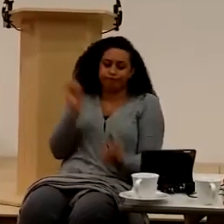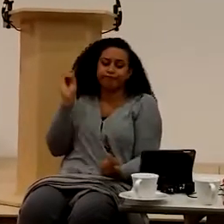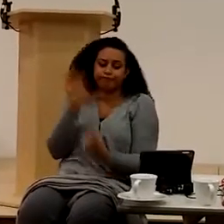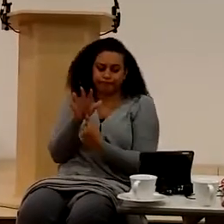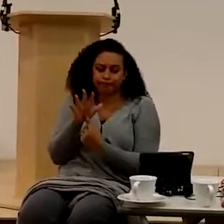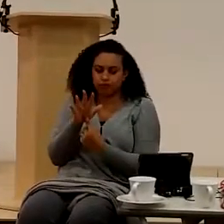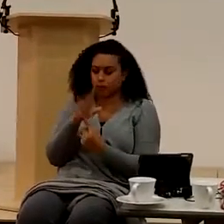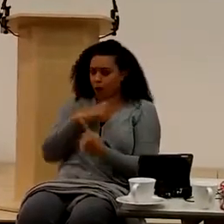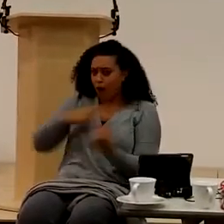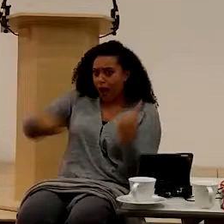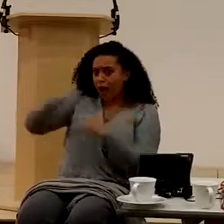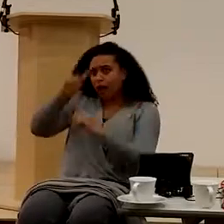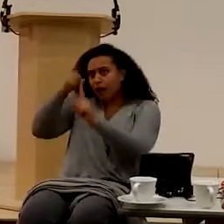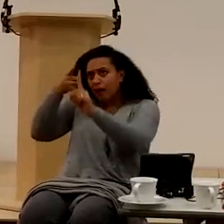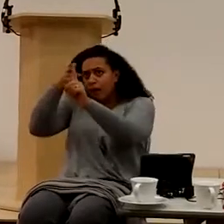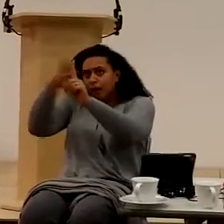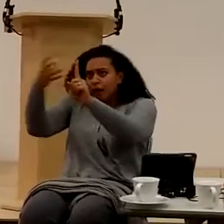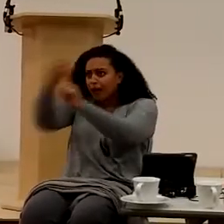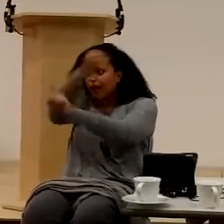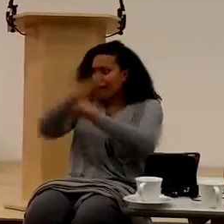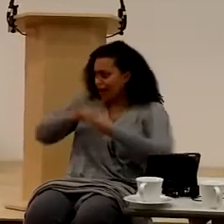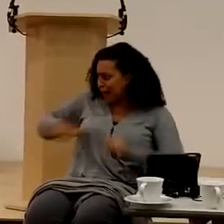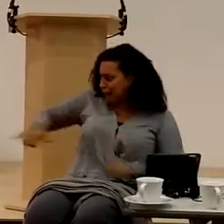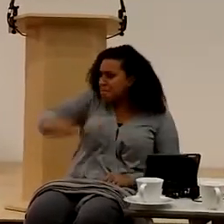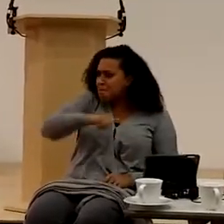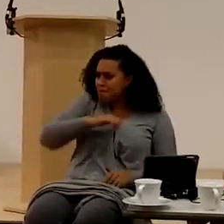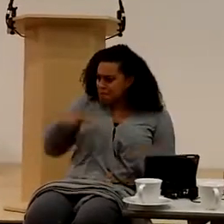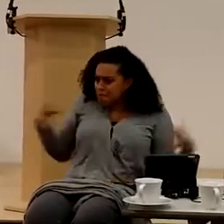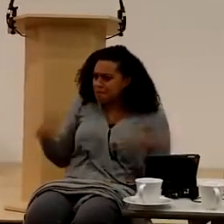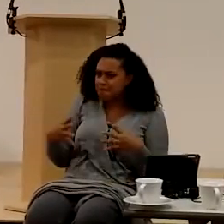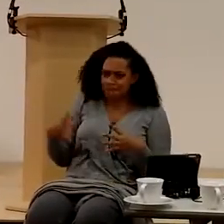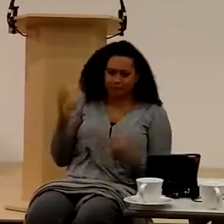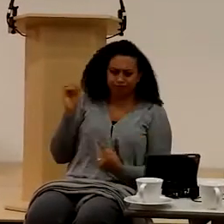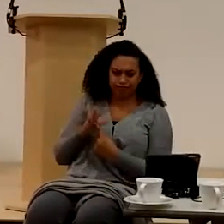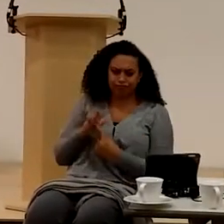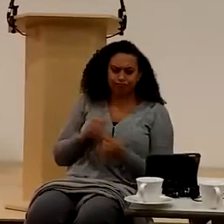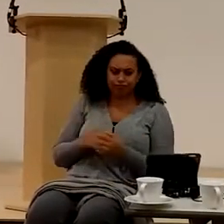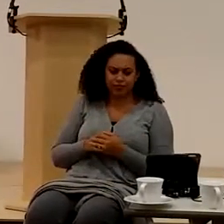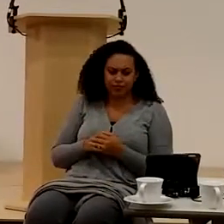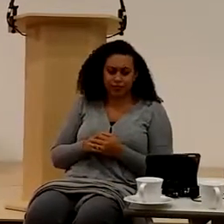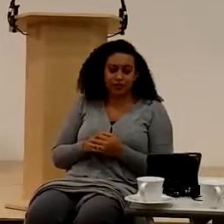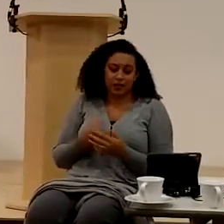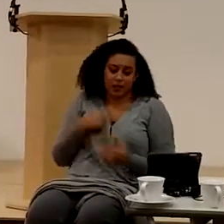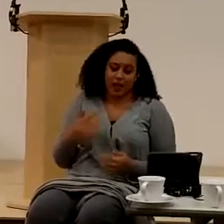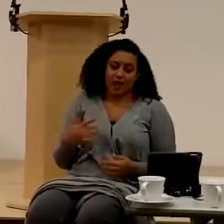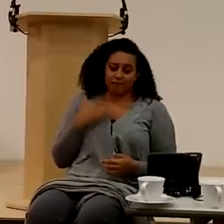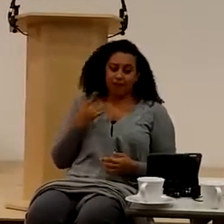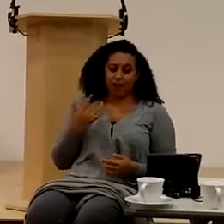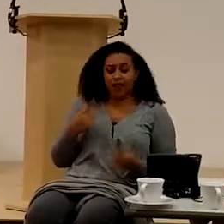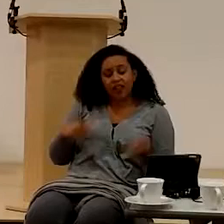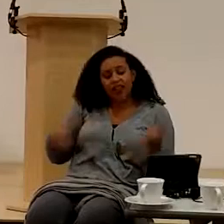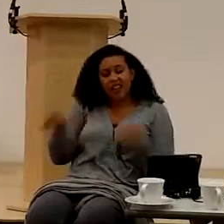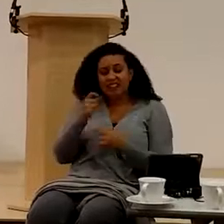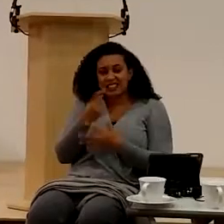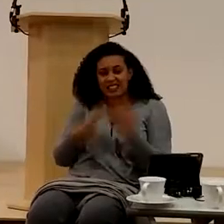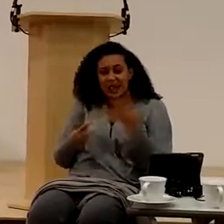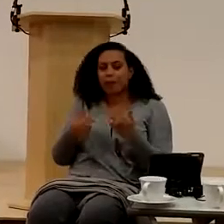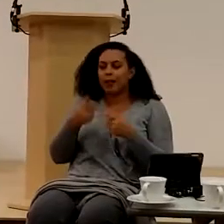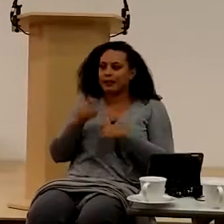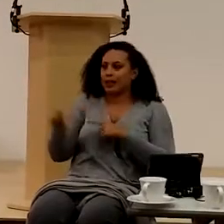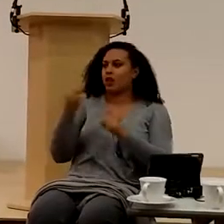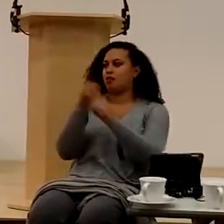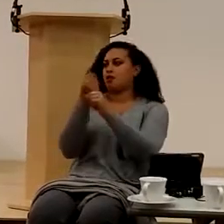common cause, and still be considered a from Britain.